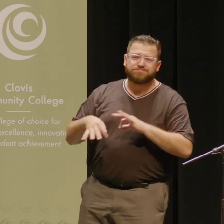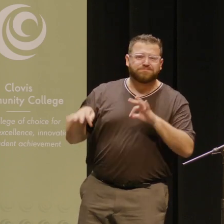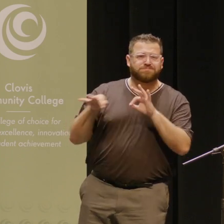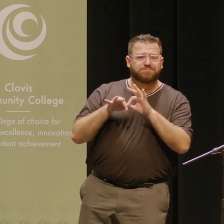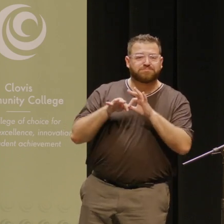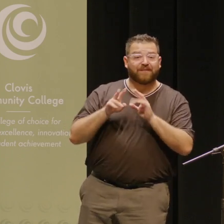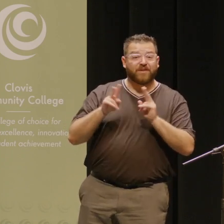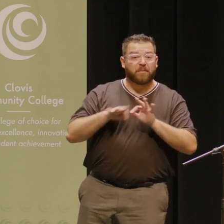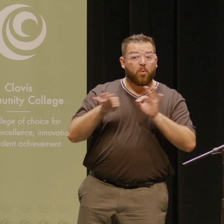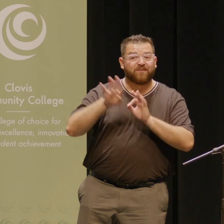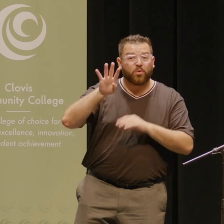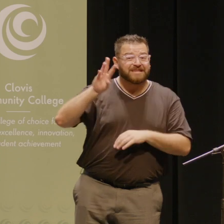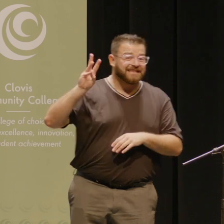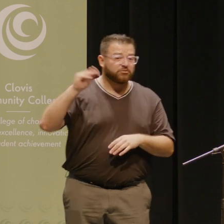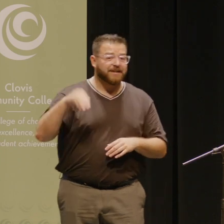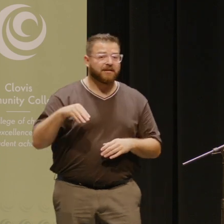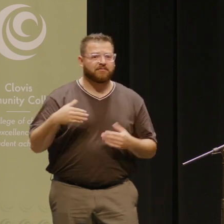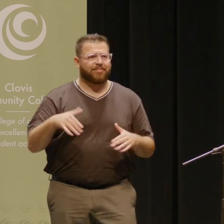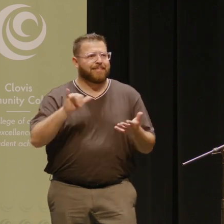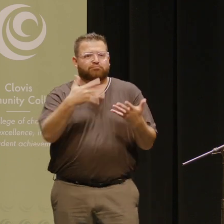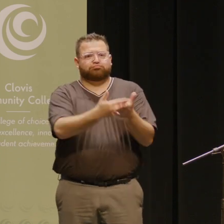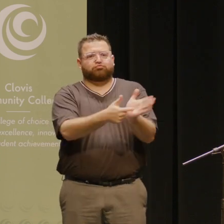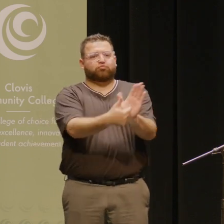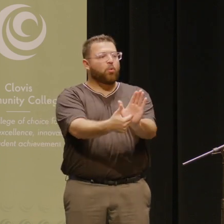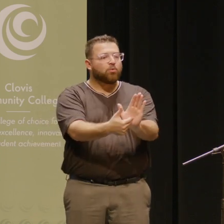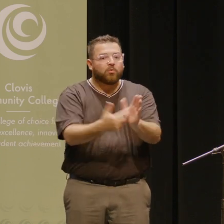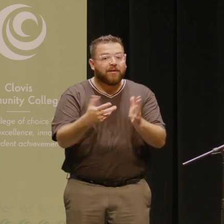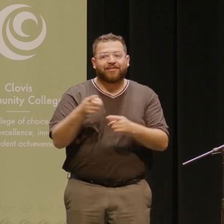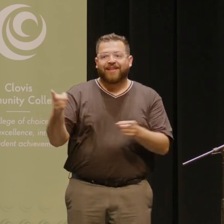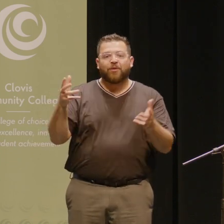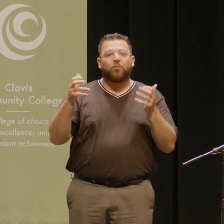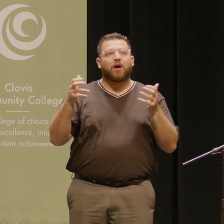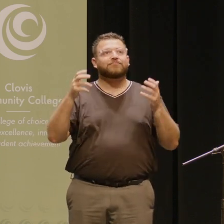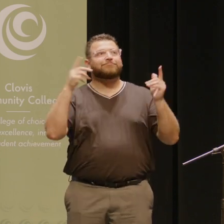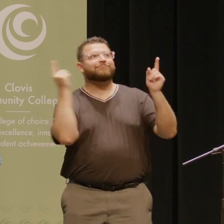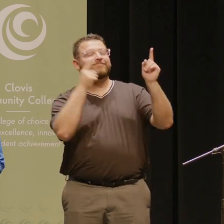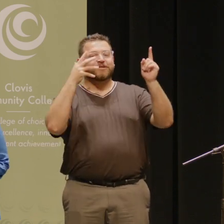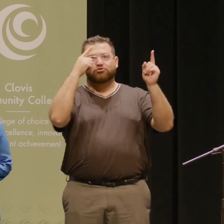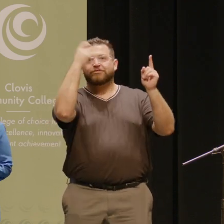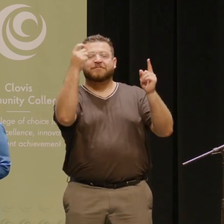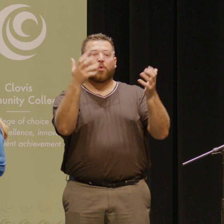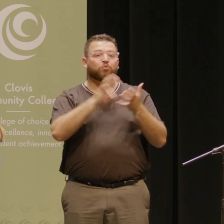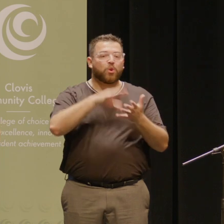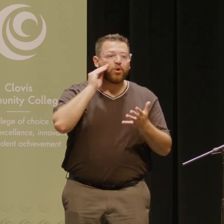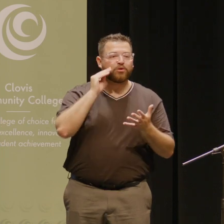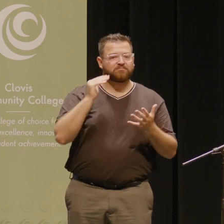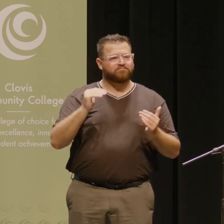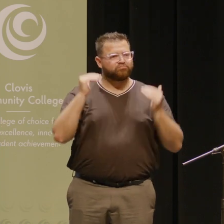very important is a 46%. So that shows you that they want to dream, that they want to learn.